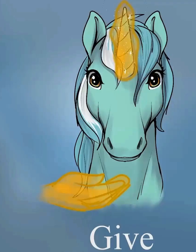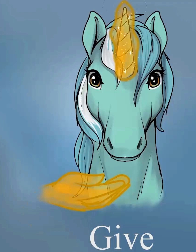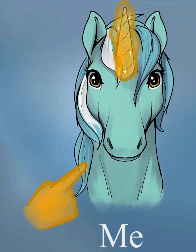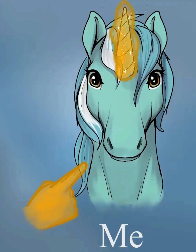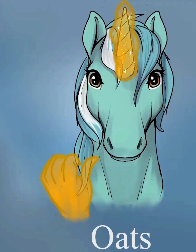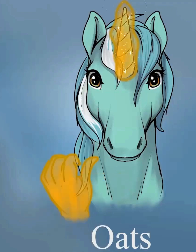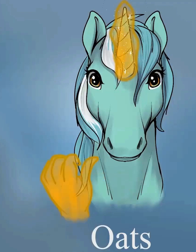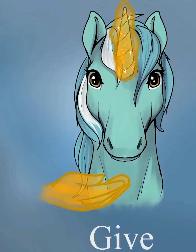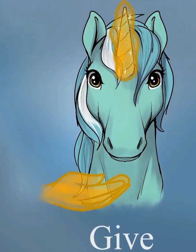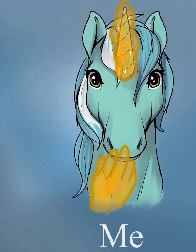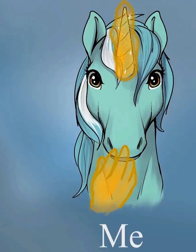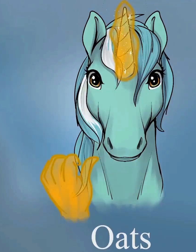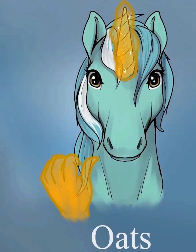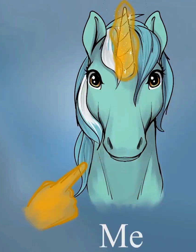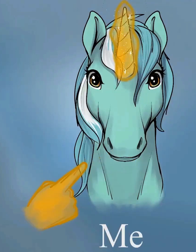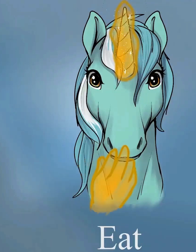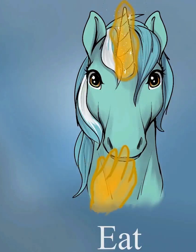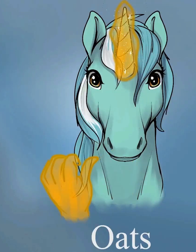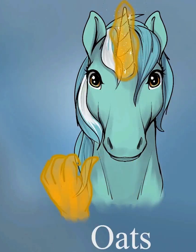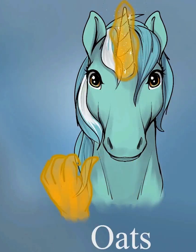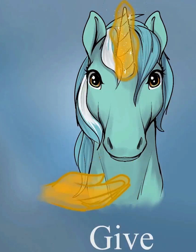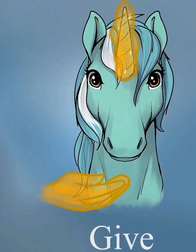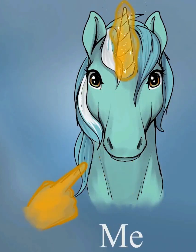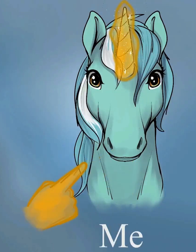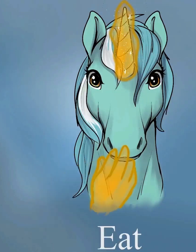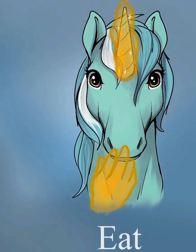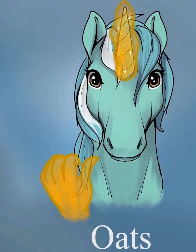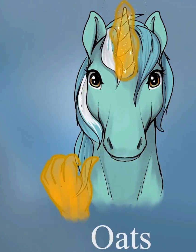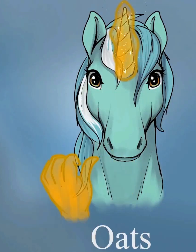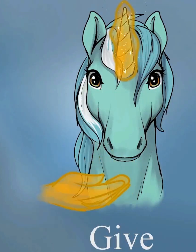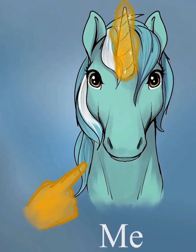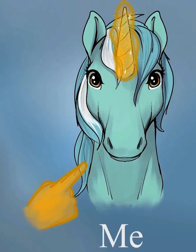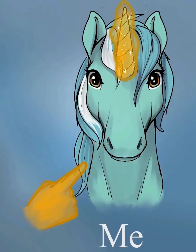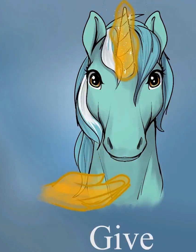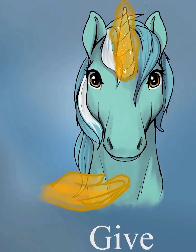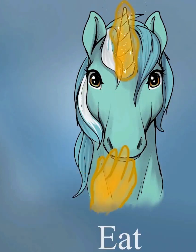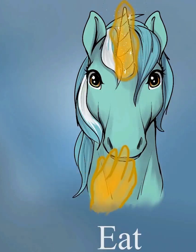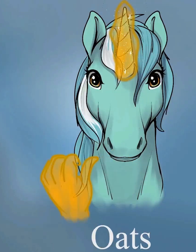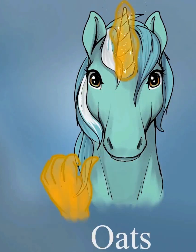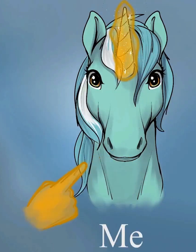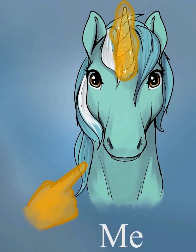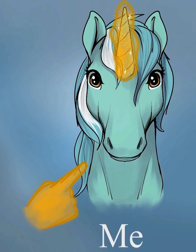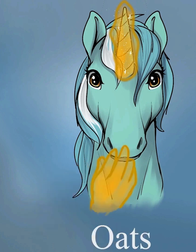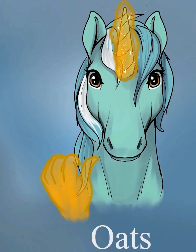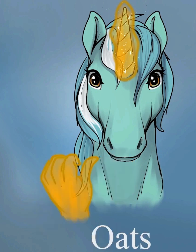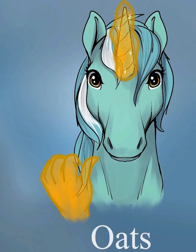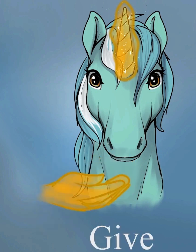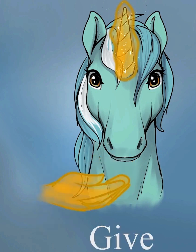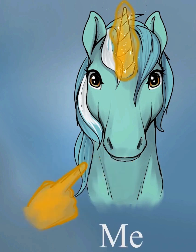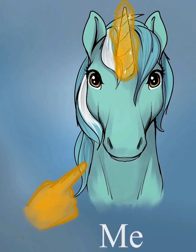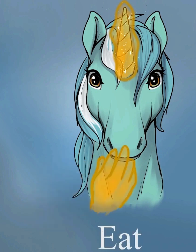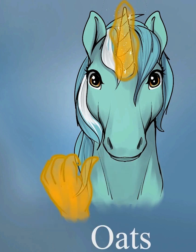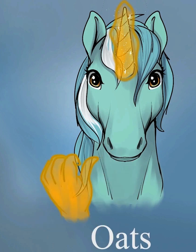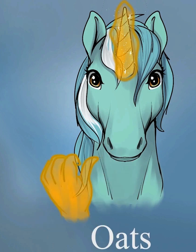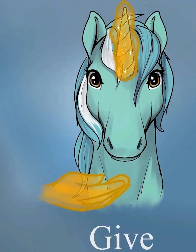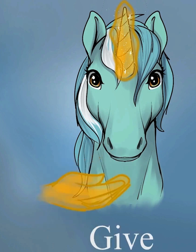Give me oats, give me oats, me oats, give me oats, give me, give me oats, me oats, give me oats, give